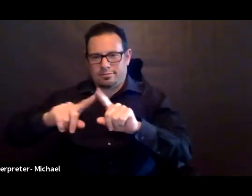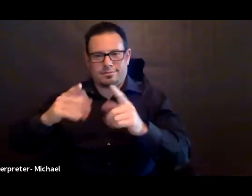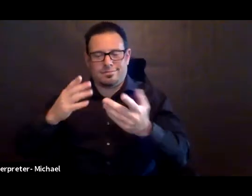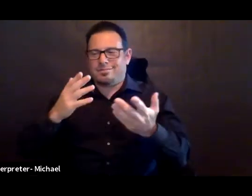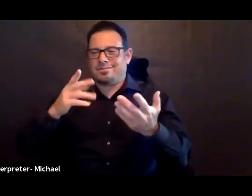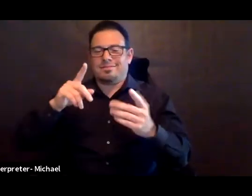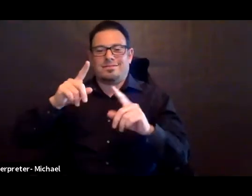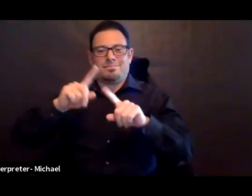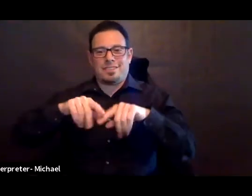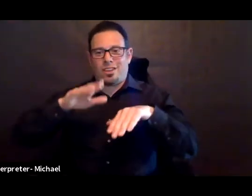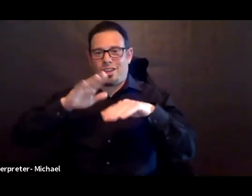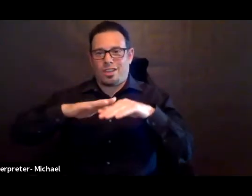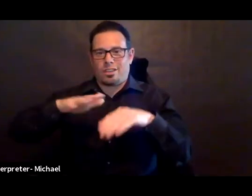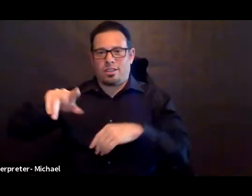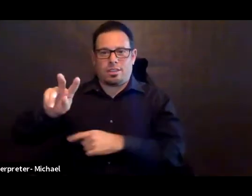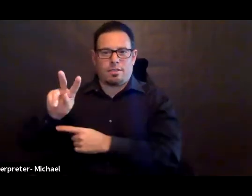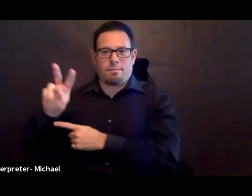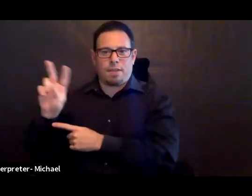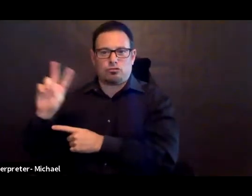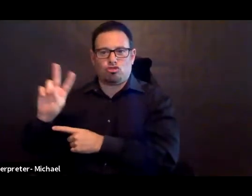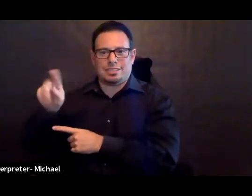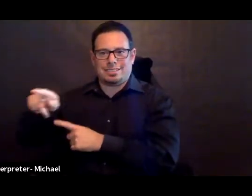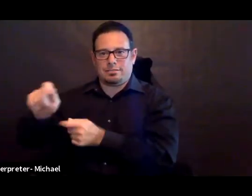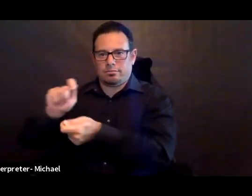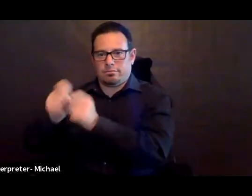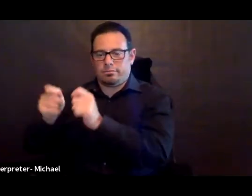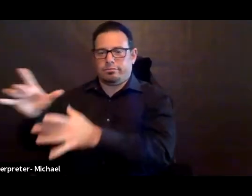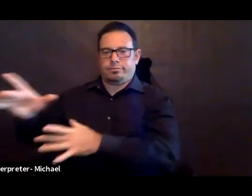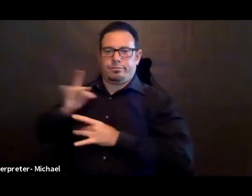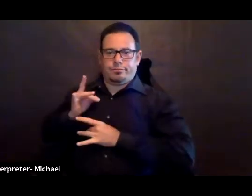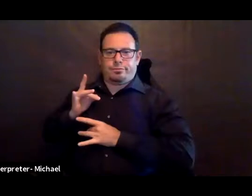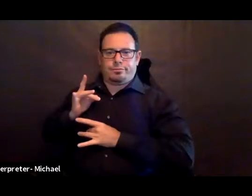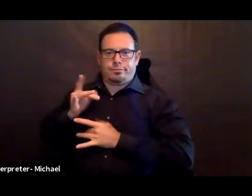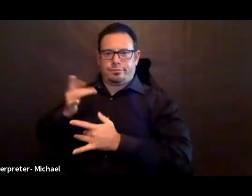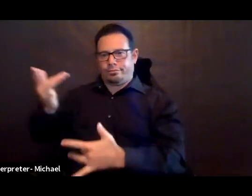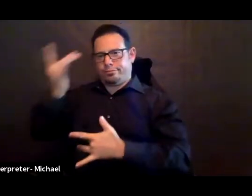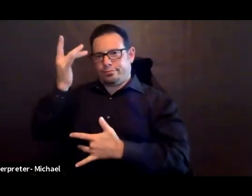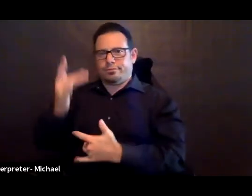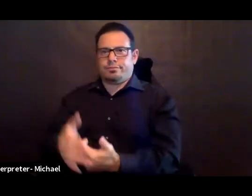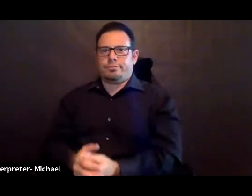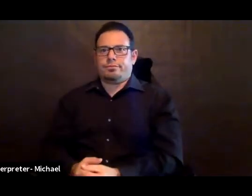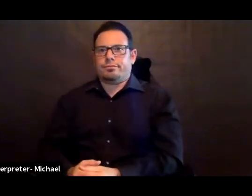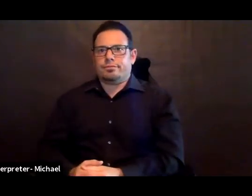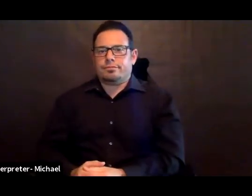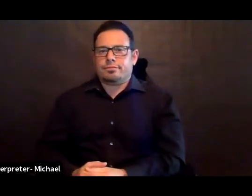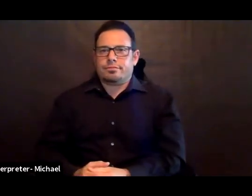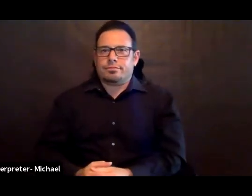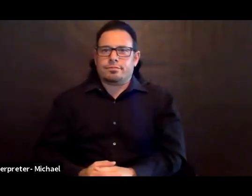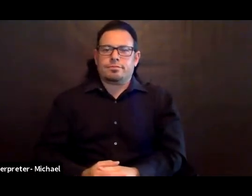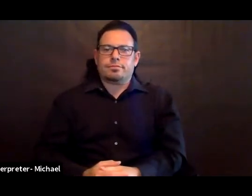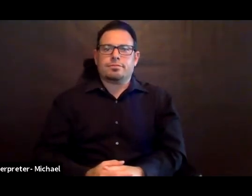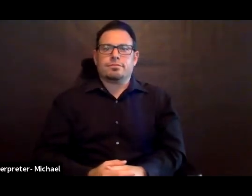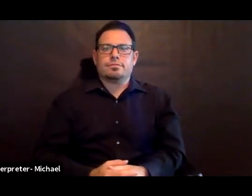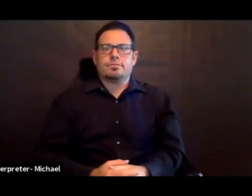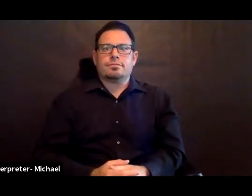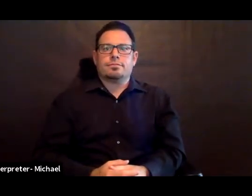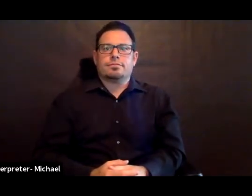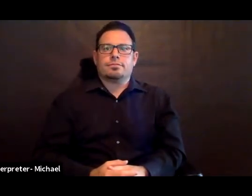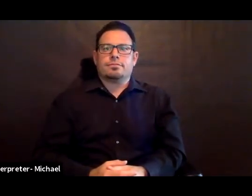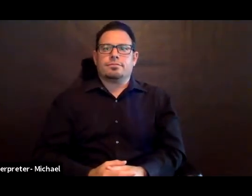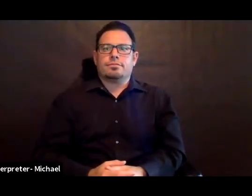if we keep seeing these variants emerge that have greater rates of